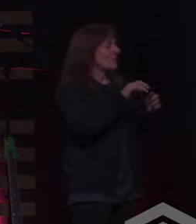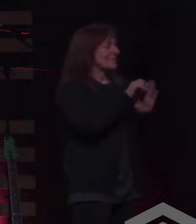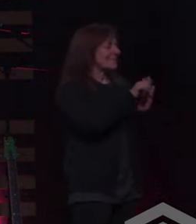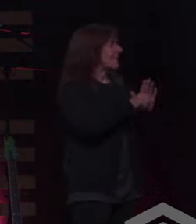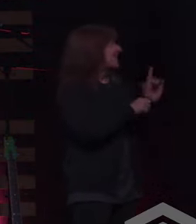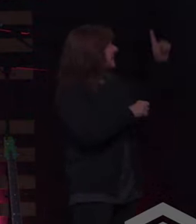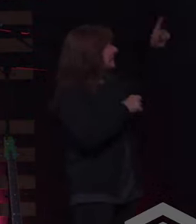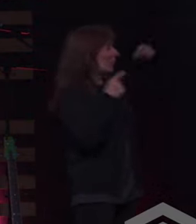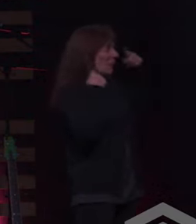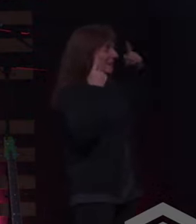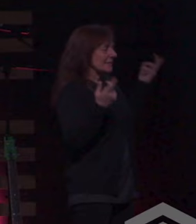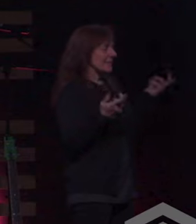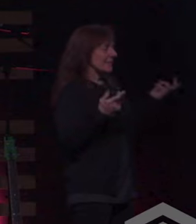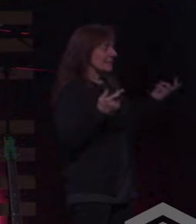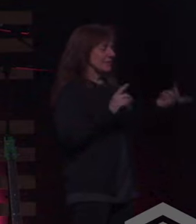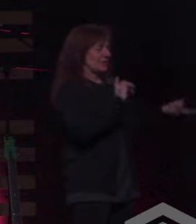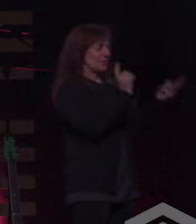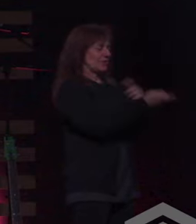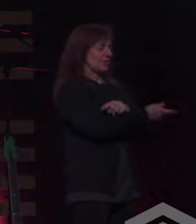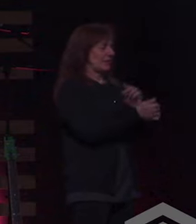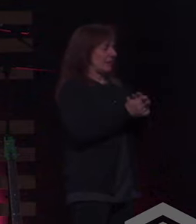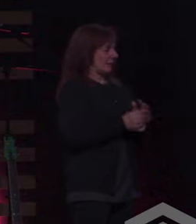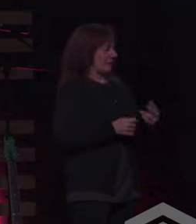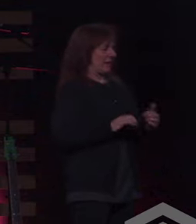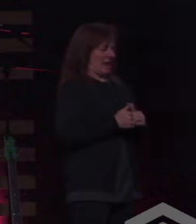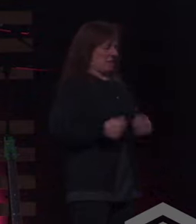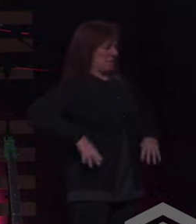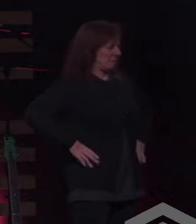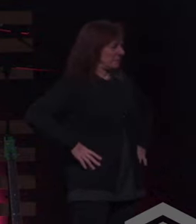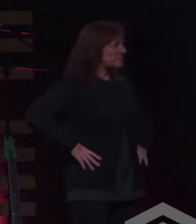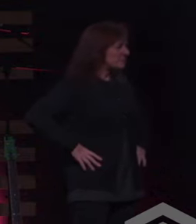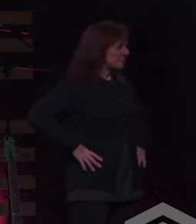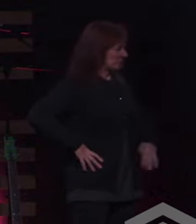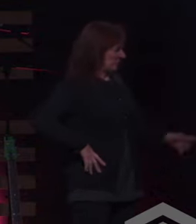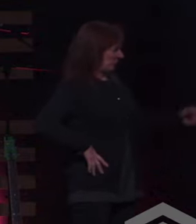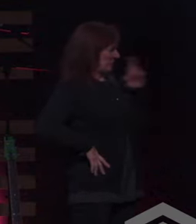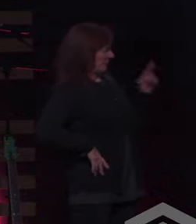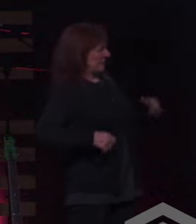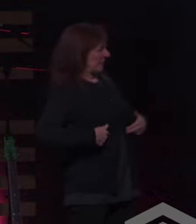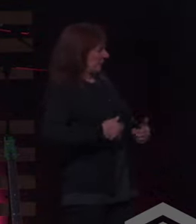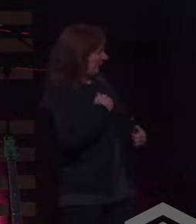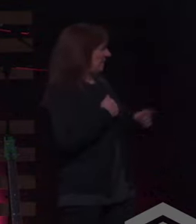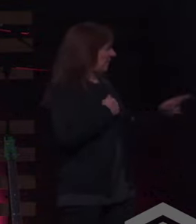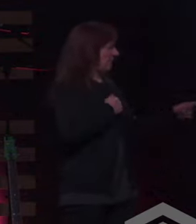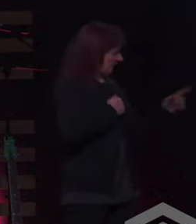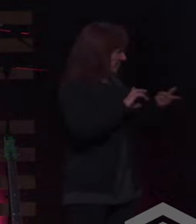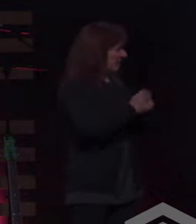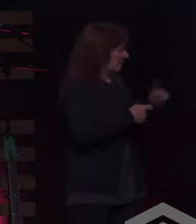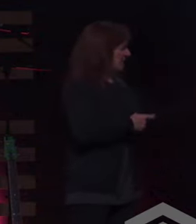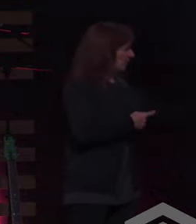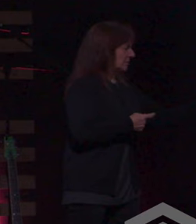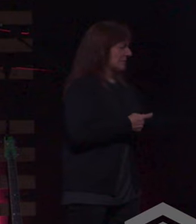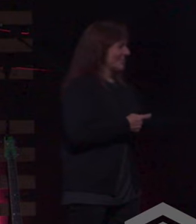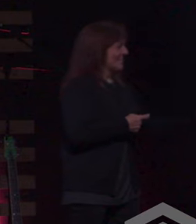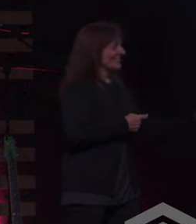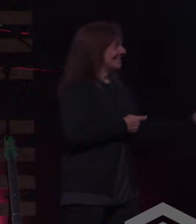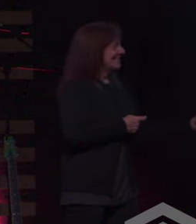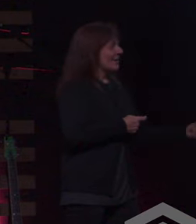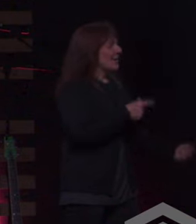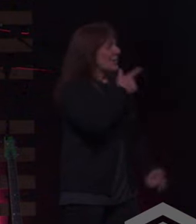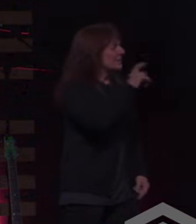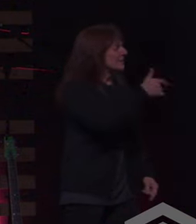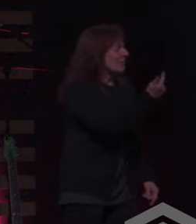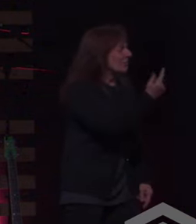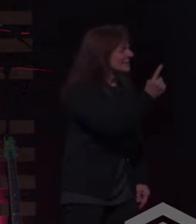this changing that sounds, well, how do I do that? If they better change, and then I'll change. Well, I think it's with